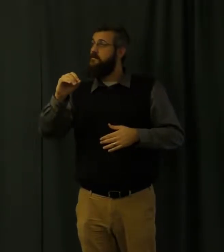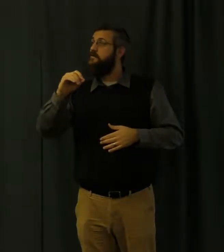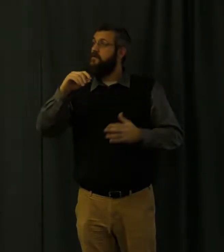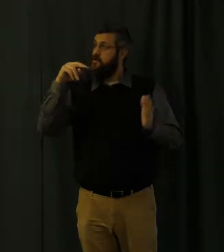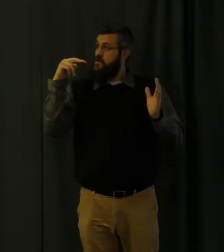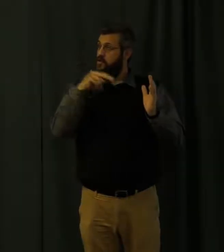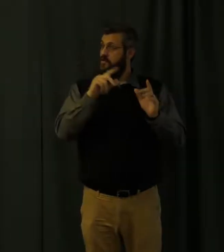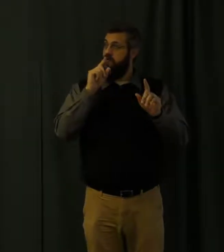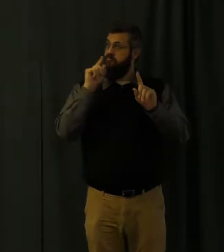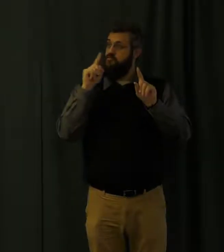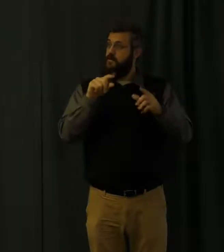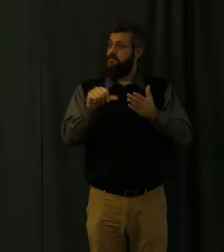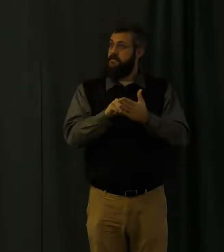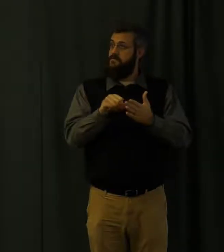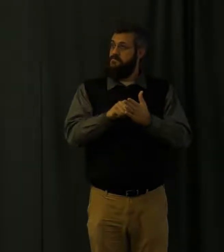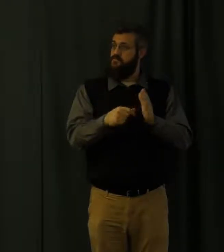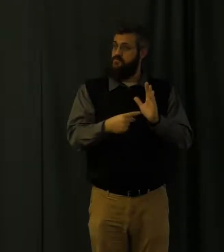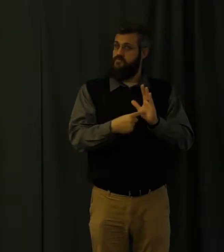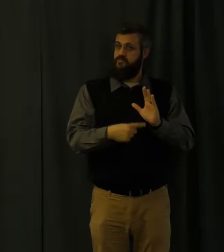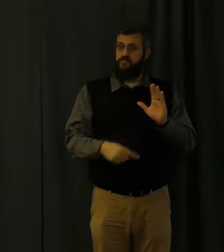page,